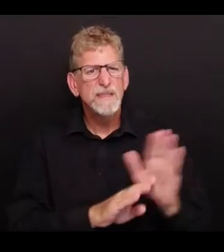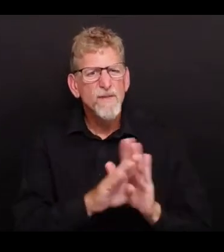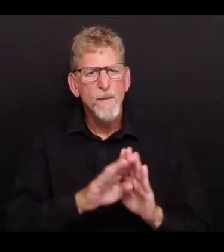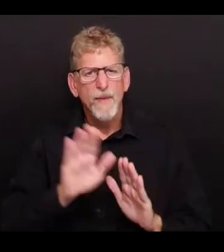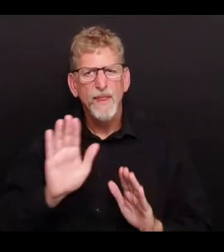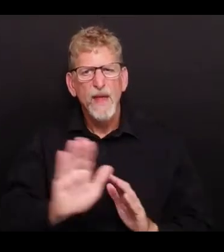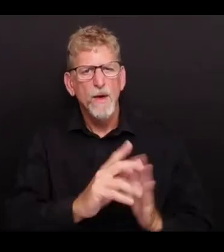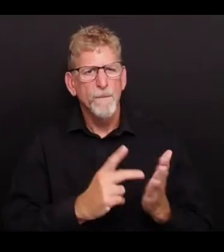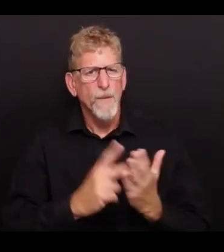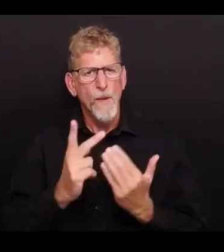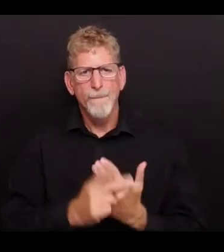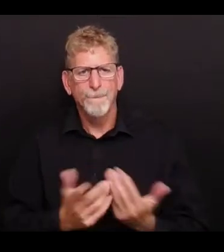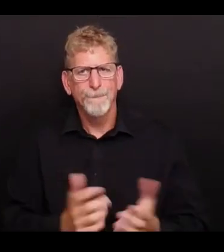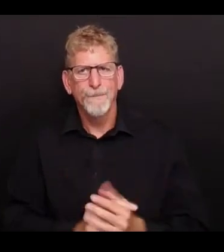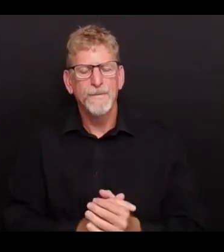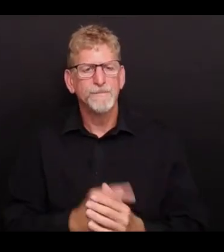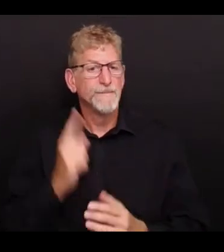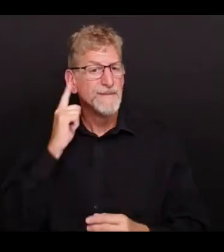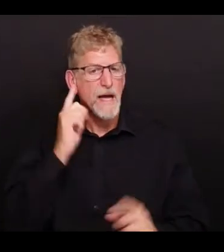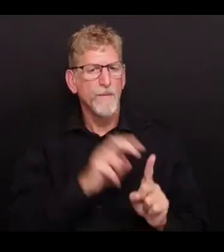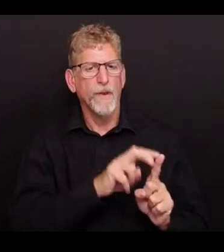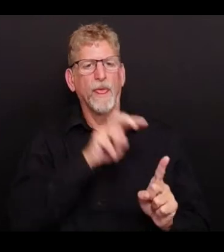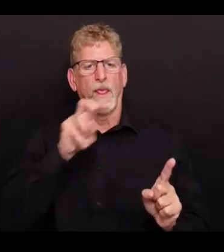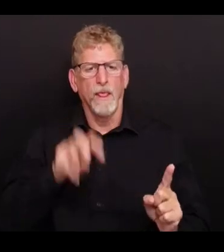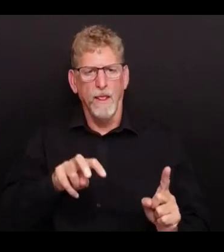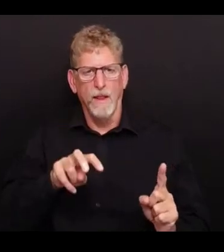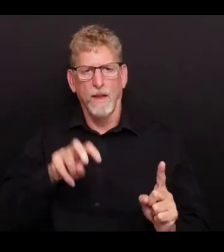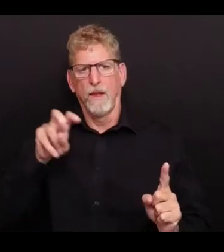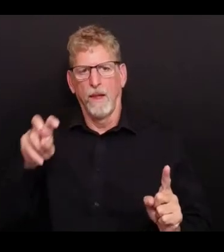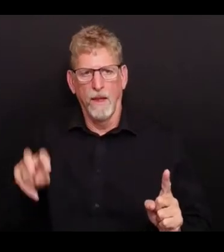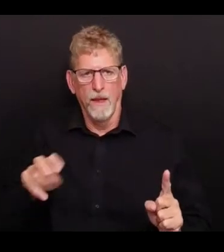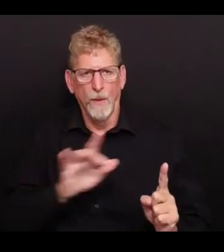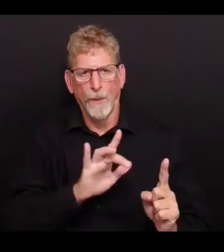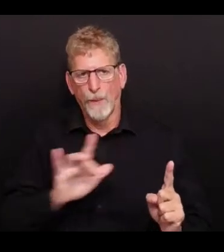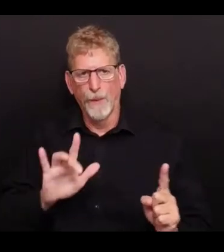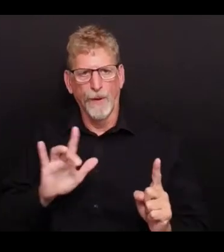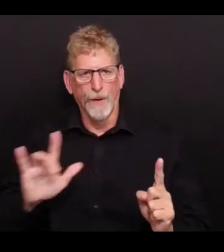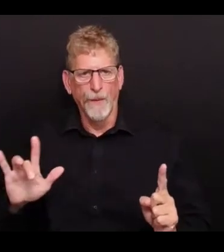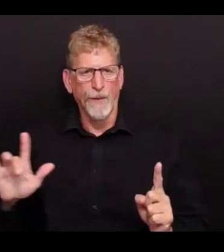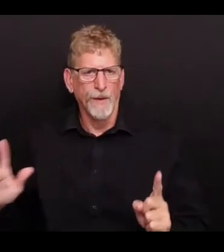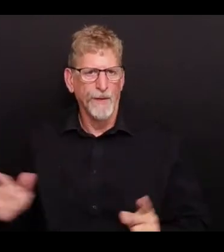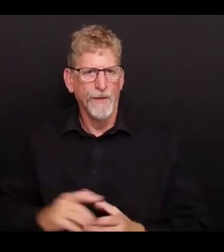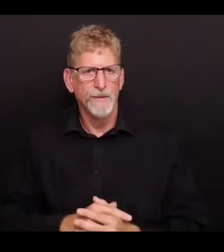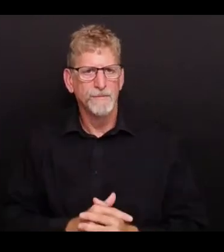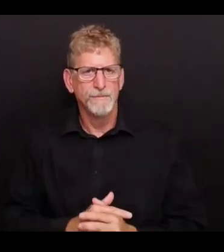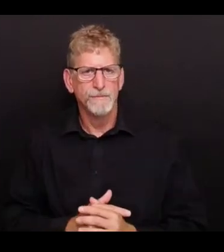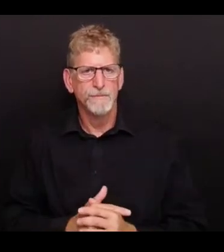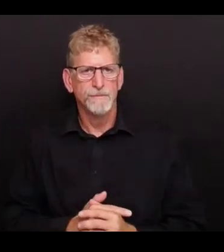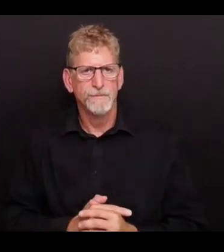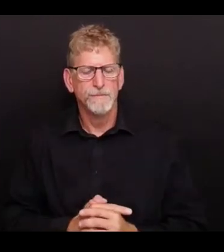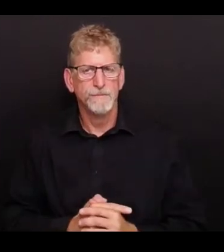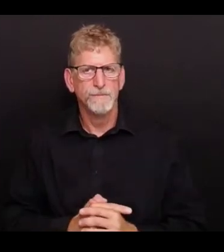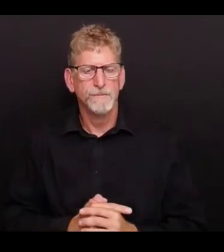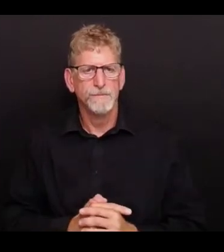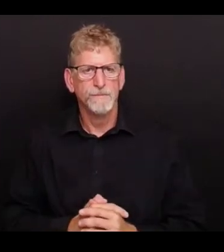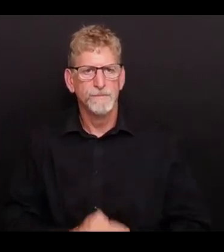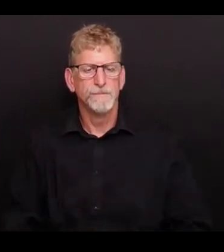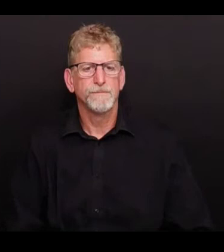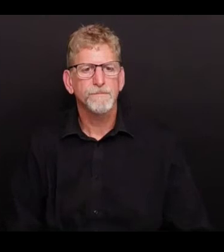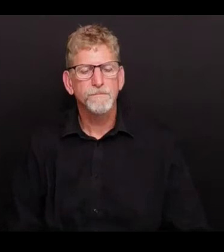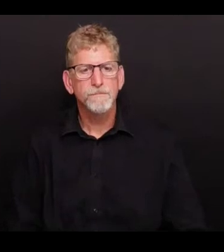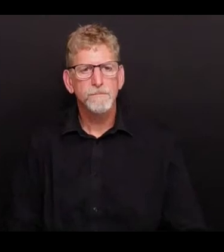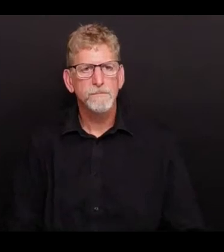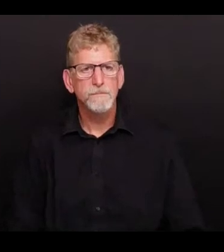of enrollees aged 12 plus had one of these waivers. Enrollees who received benefits through a disability waiver were significantly more likely to